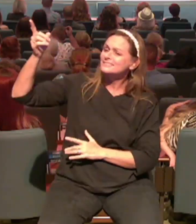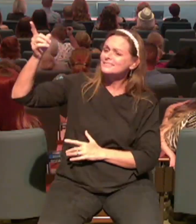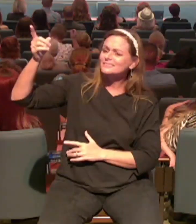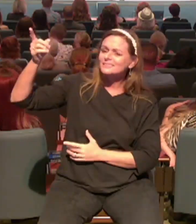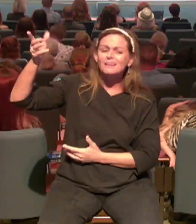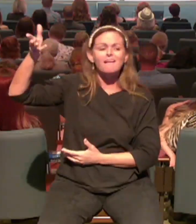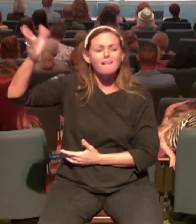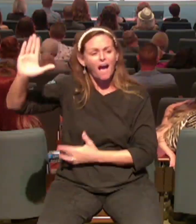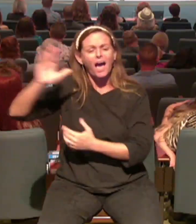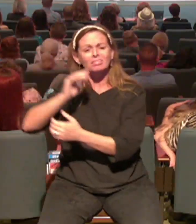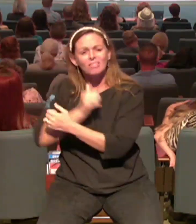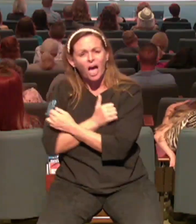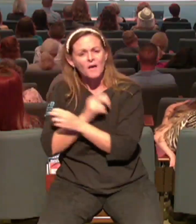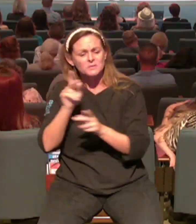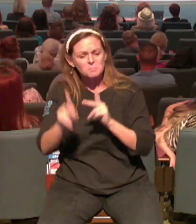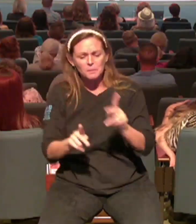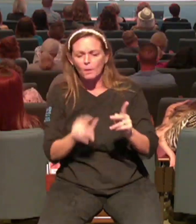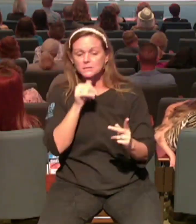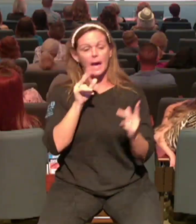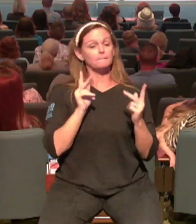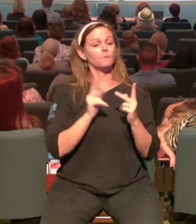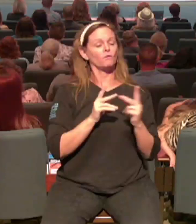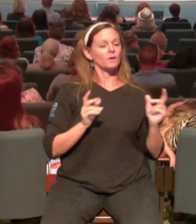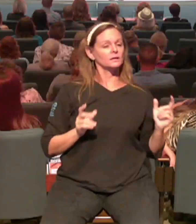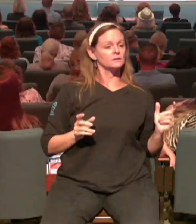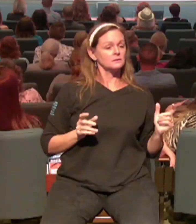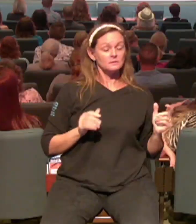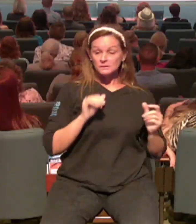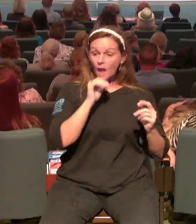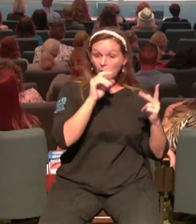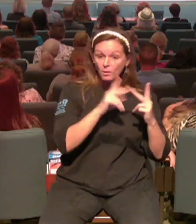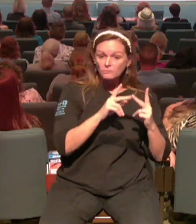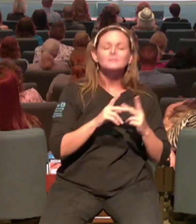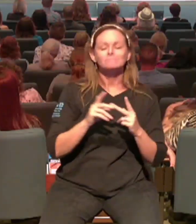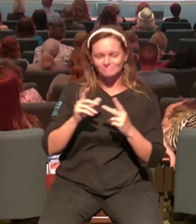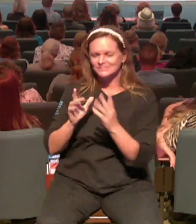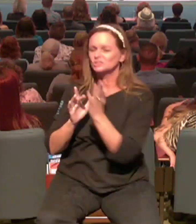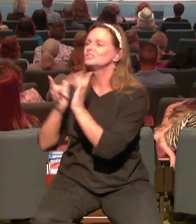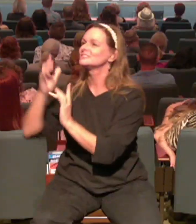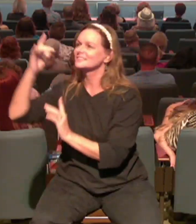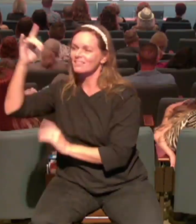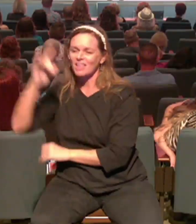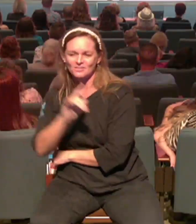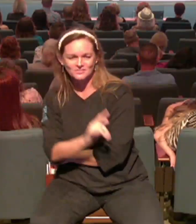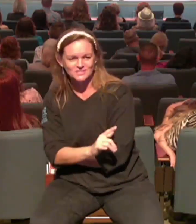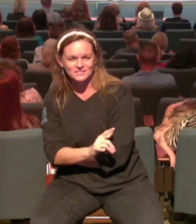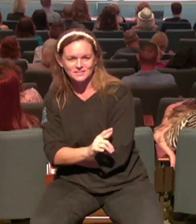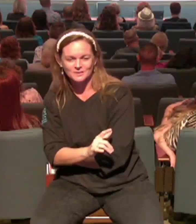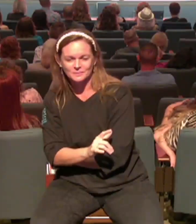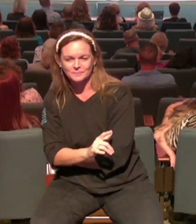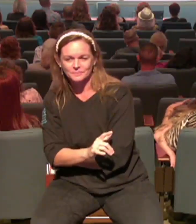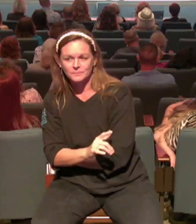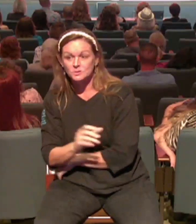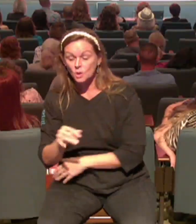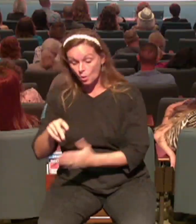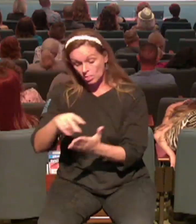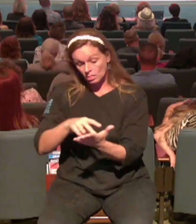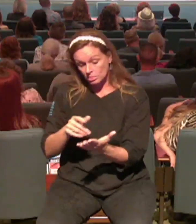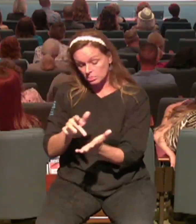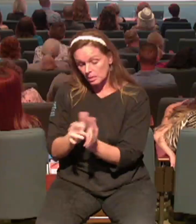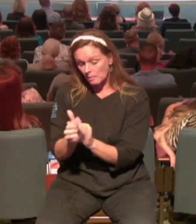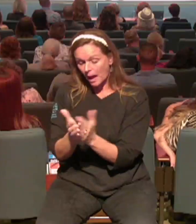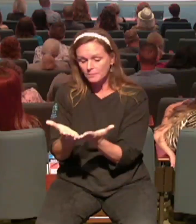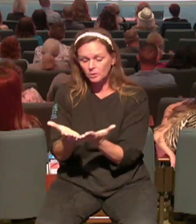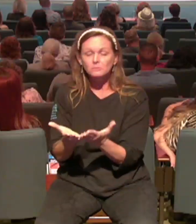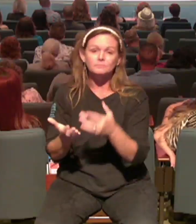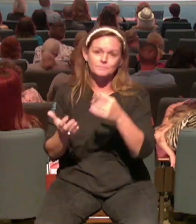That's what he came to say. He said, if you see me, you've seen the Father. And that's why if you don't read this Bible, you won't know who God is. And you won't know what life God's